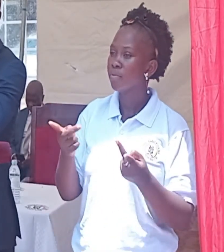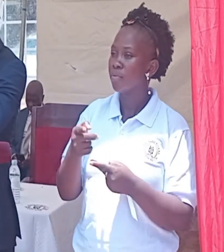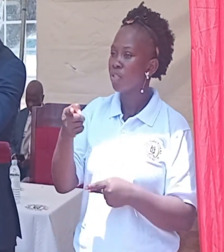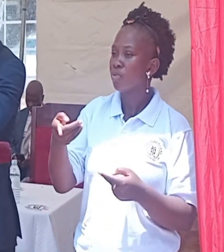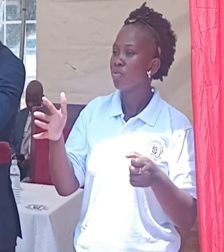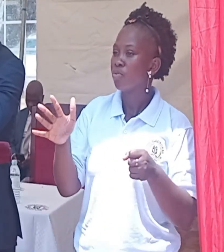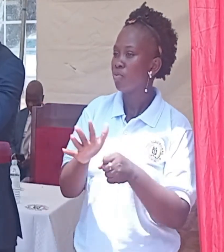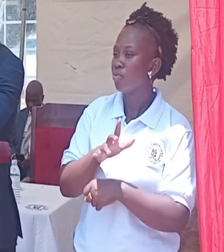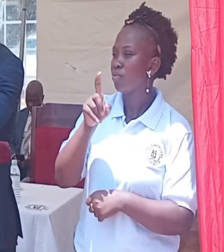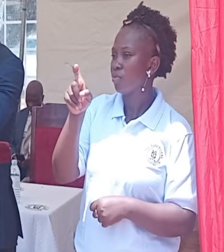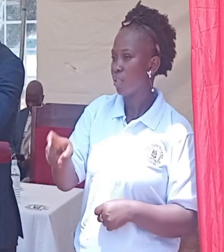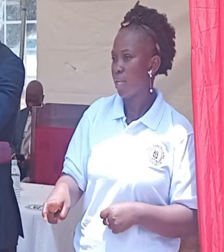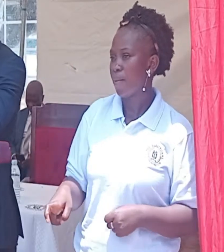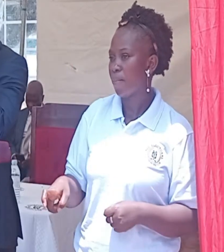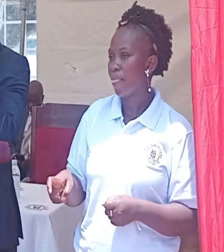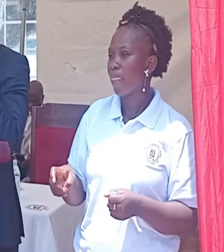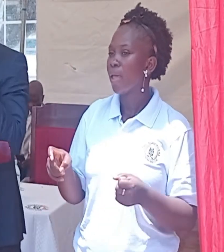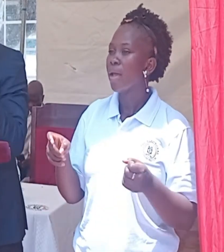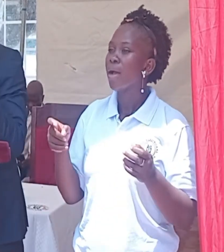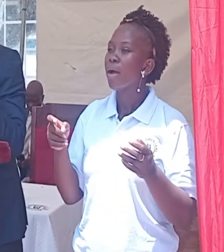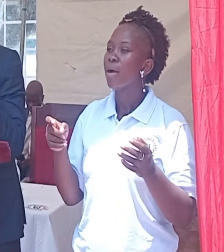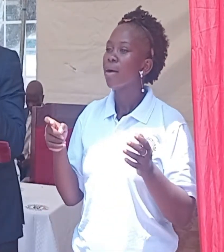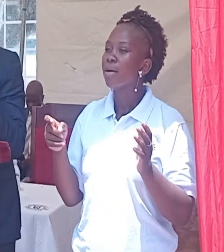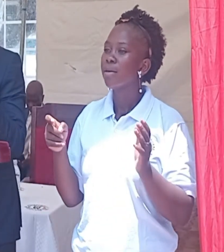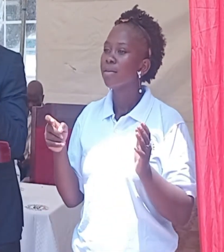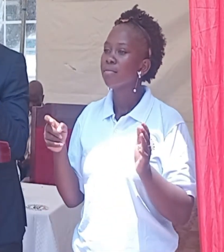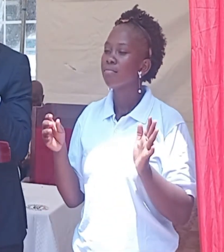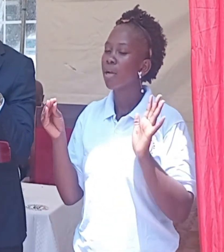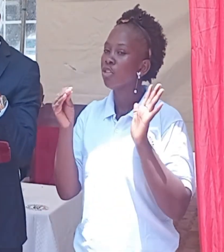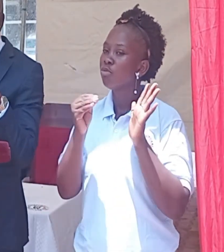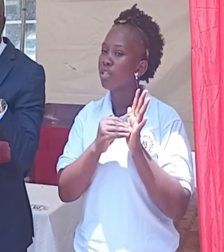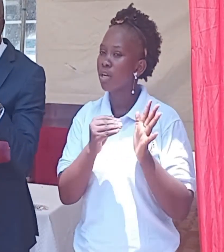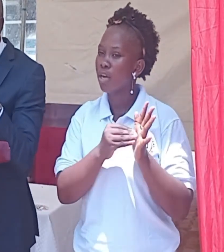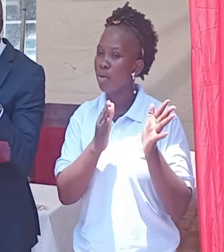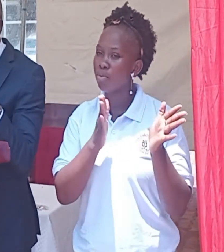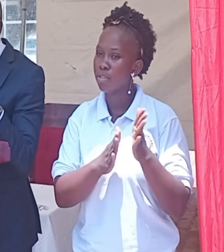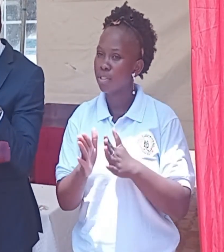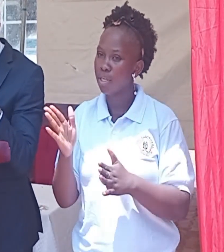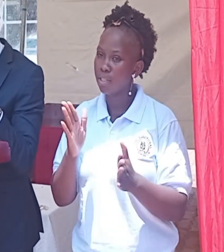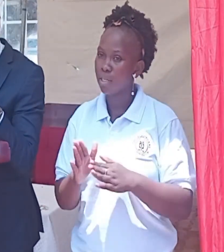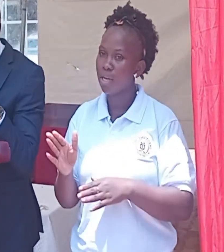okujjuza, ekifo ekyo tulina okukijuza nga tuteekawo enteekateeka